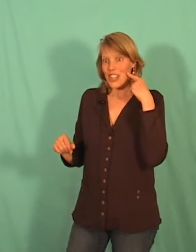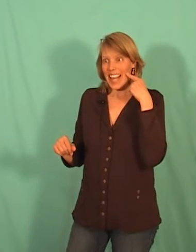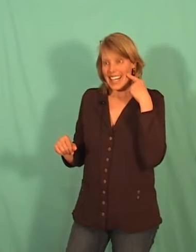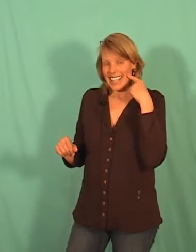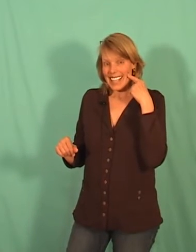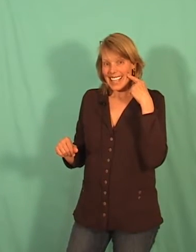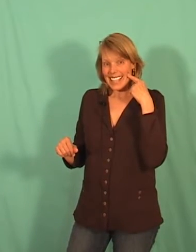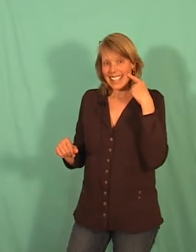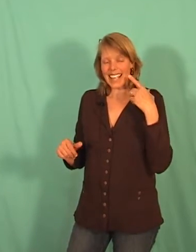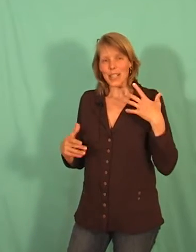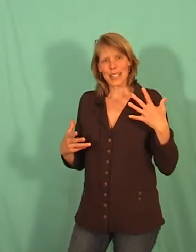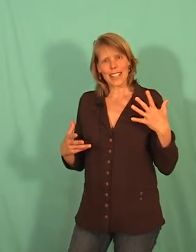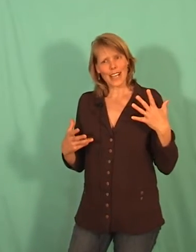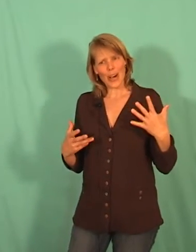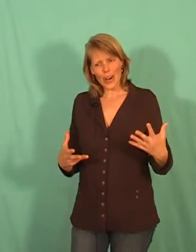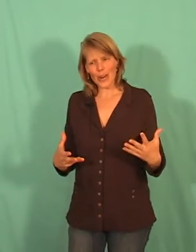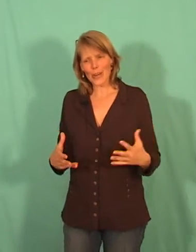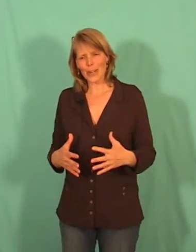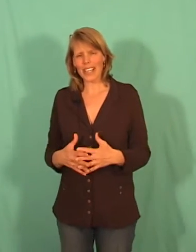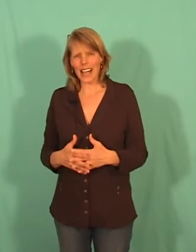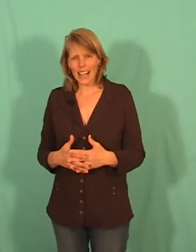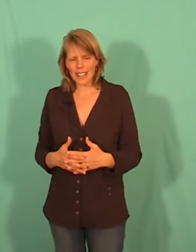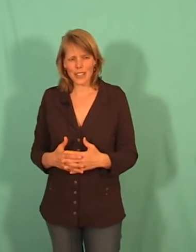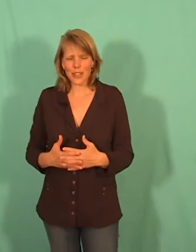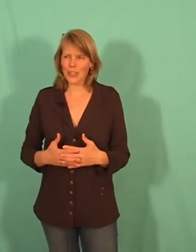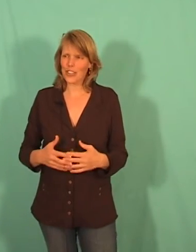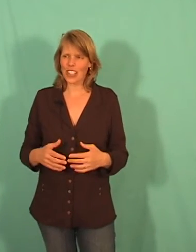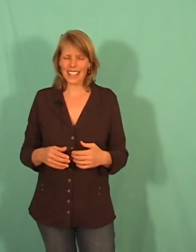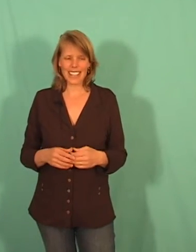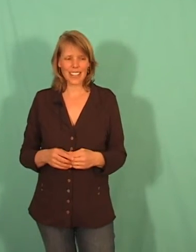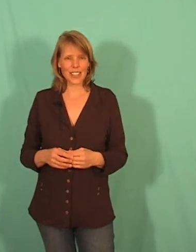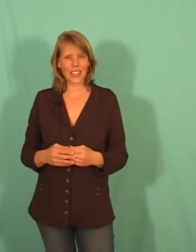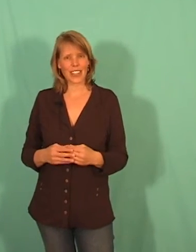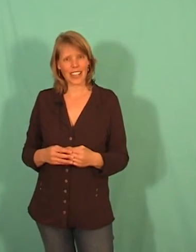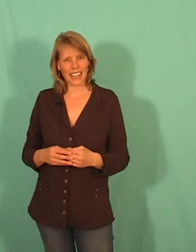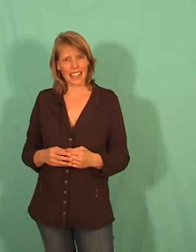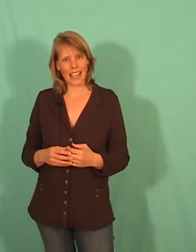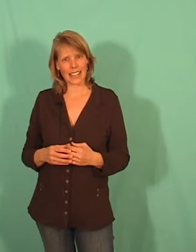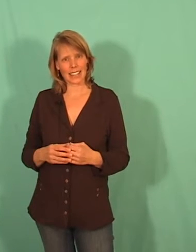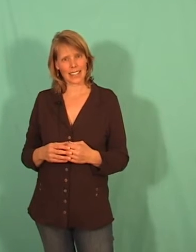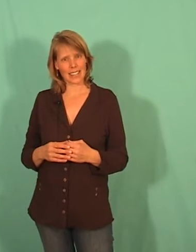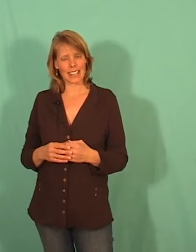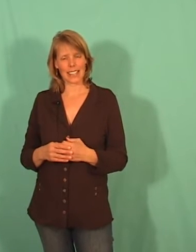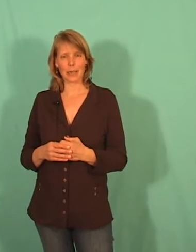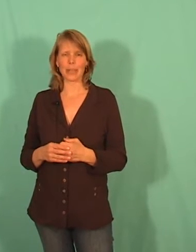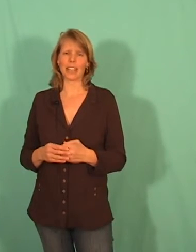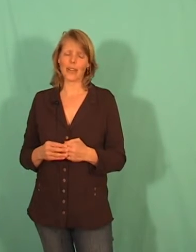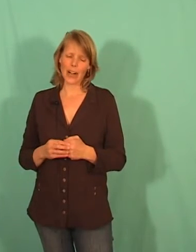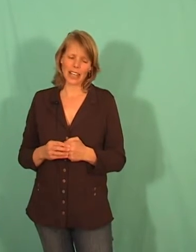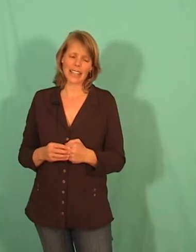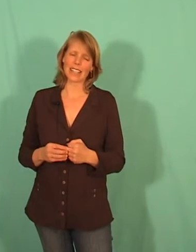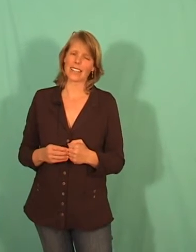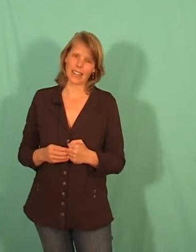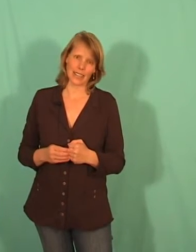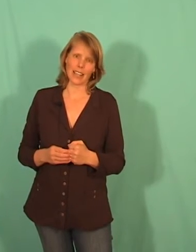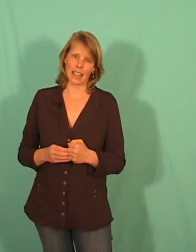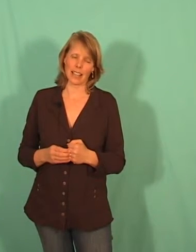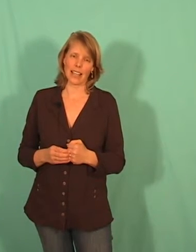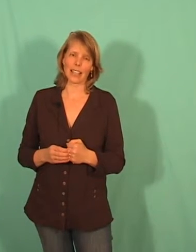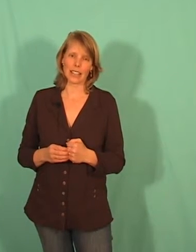added this, I could say, oh, yes, she does look like Katie, doesn't she? But, oh, honey, that's not Katie. Katie lives